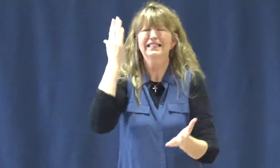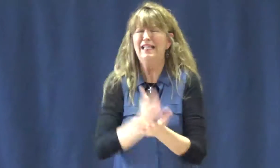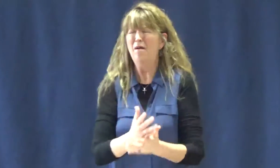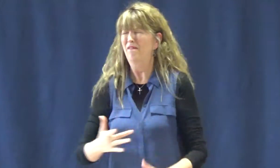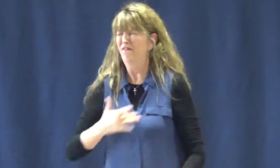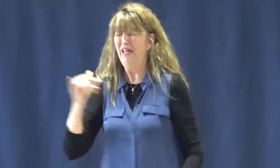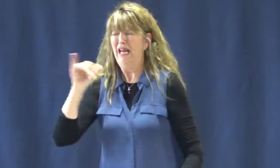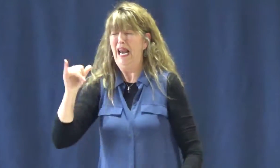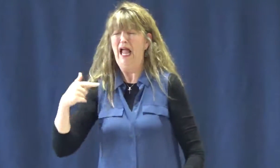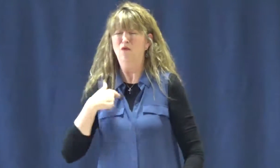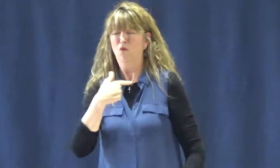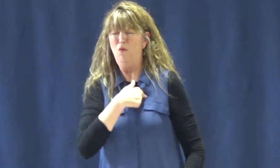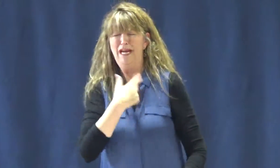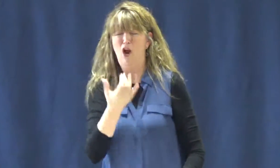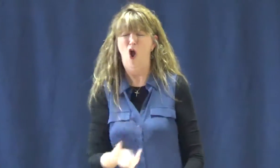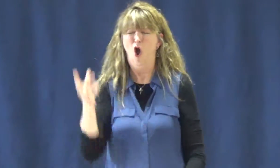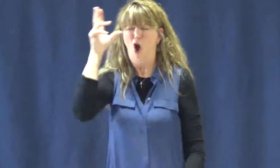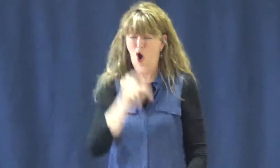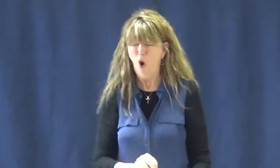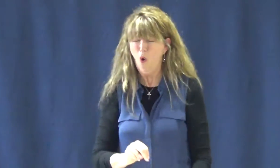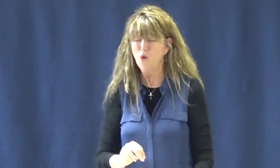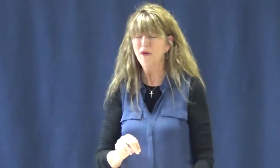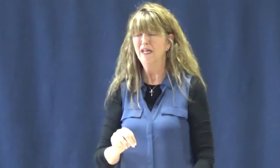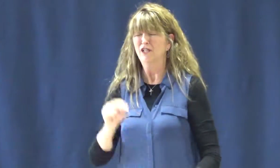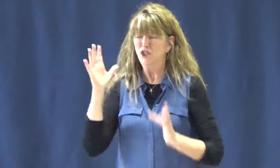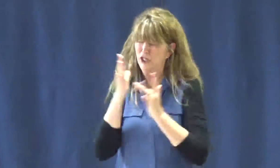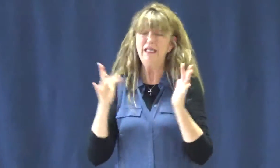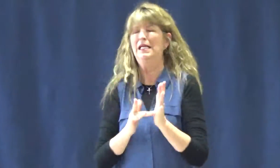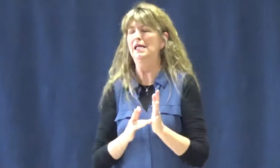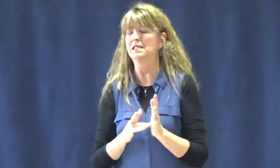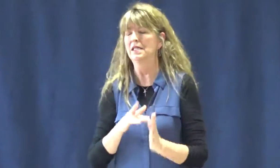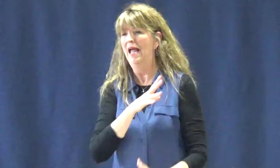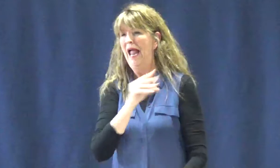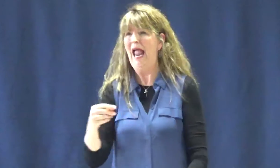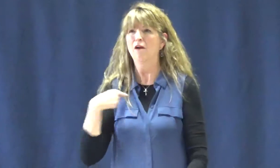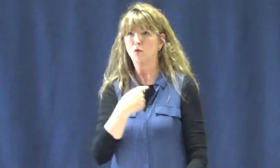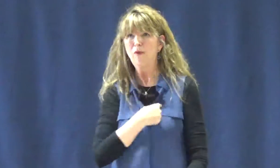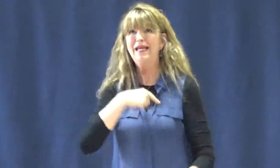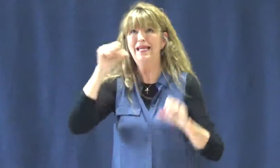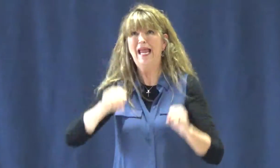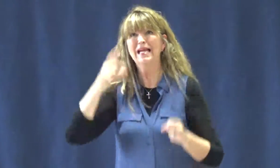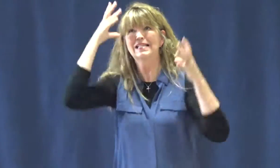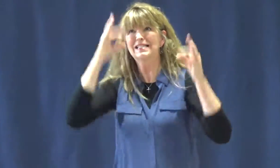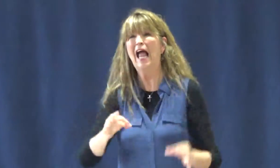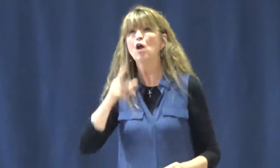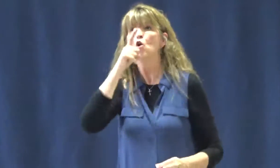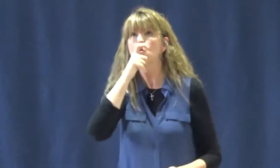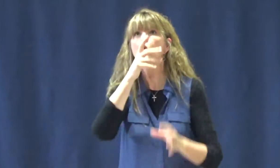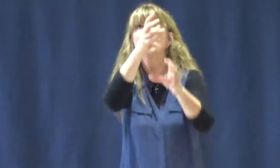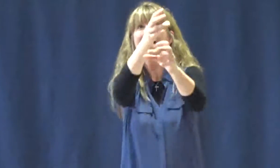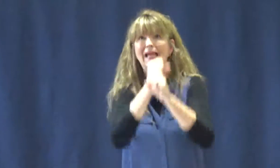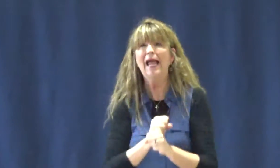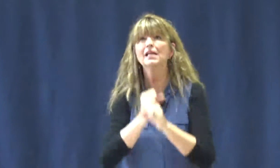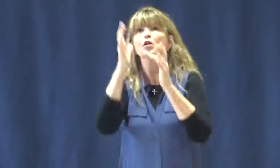other. Stop feeling like we own Jesus and that we can decide